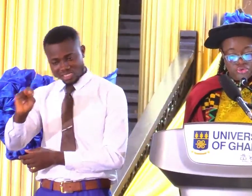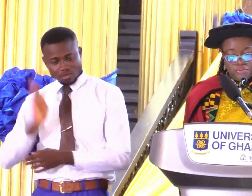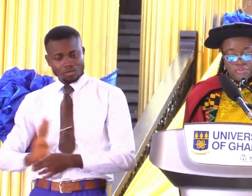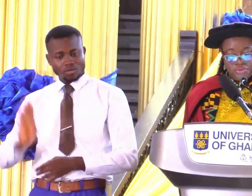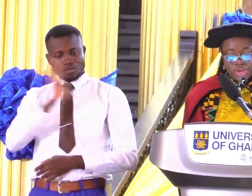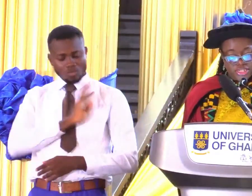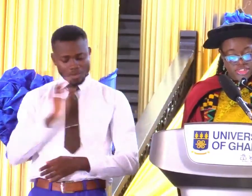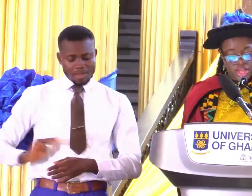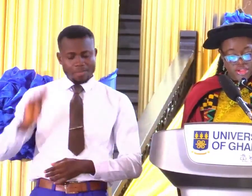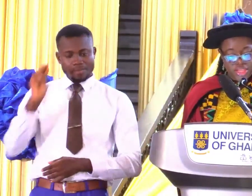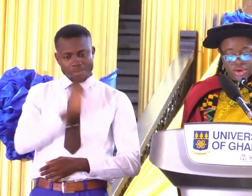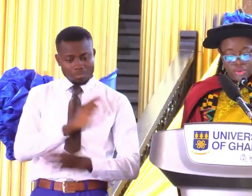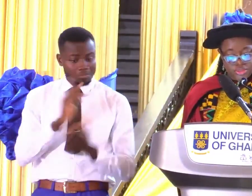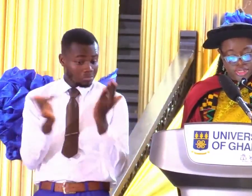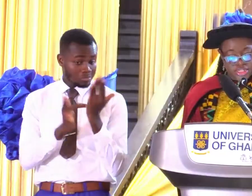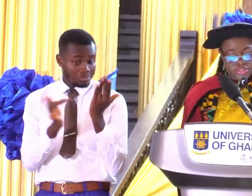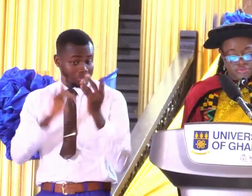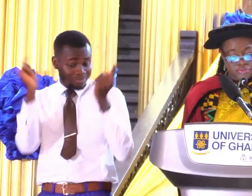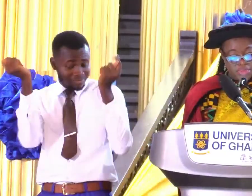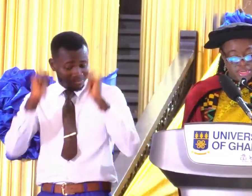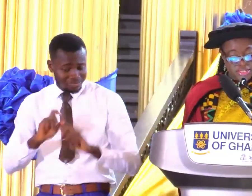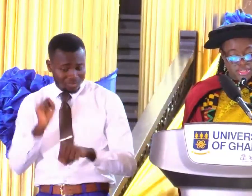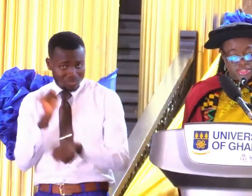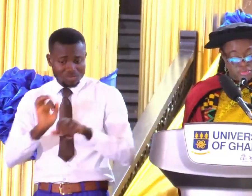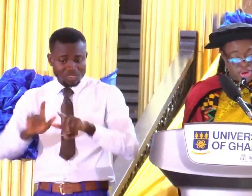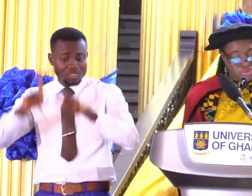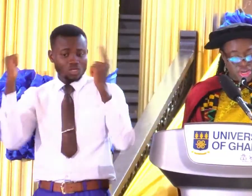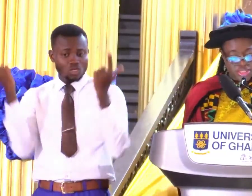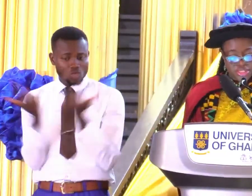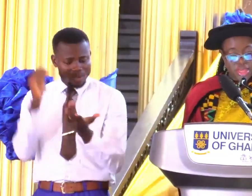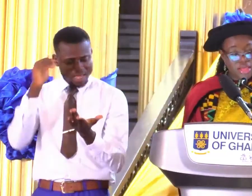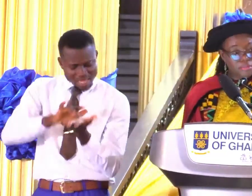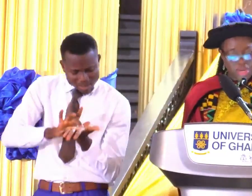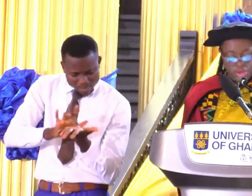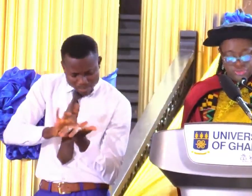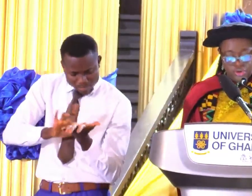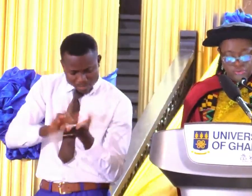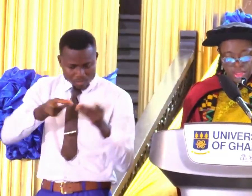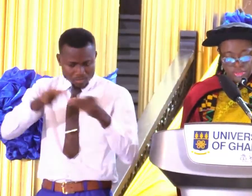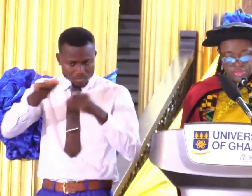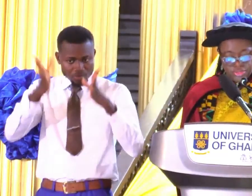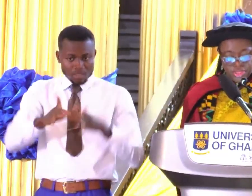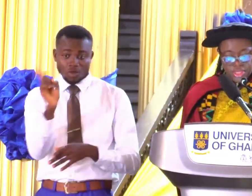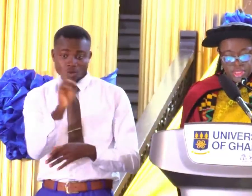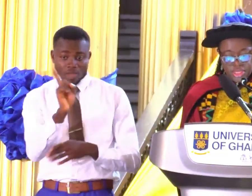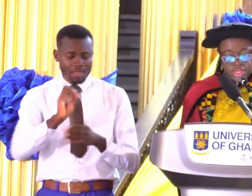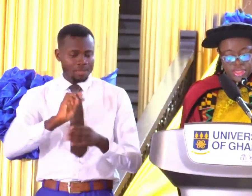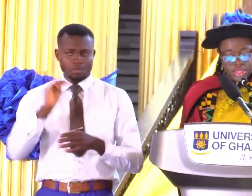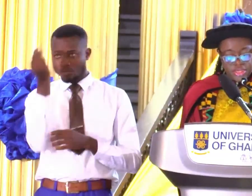Group, Traditional and Alternative Medicine Directorate, Ministry of Health.